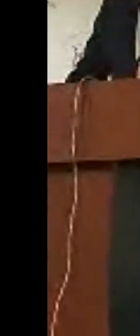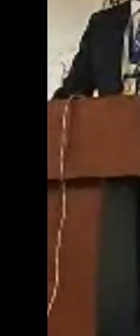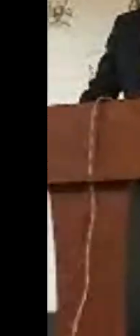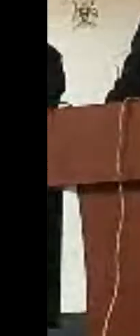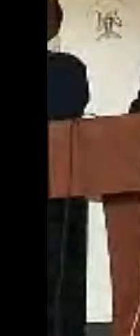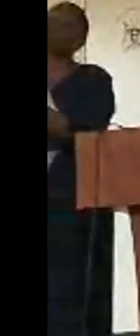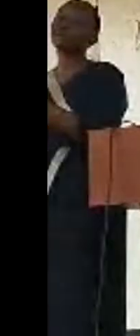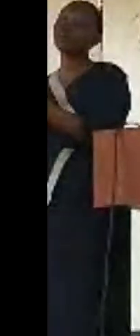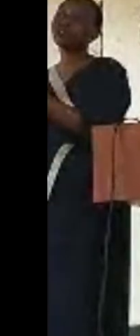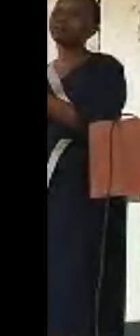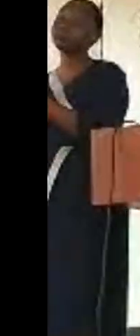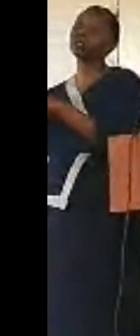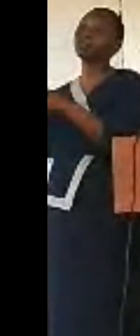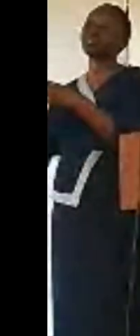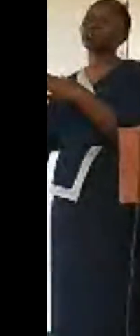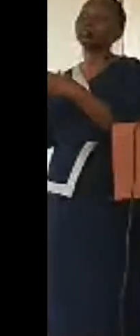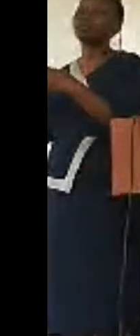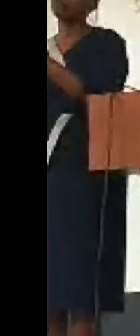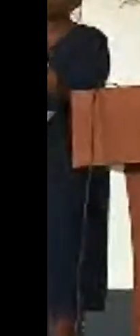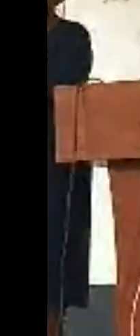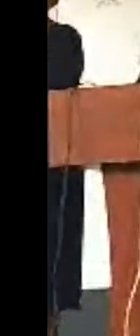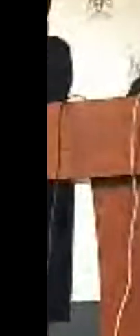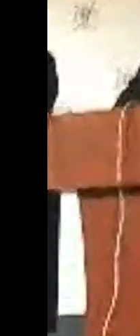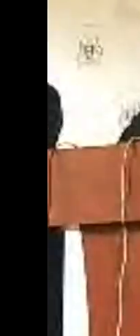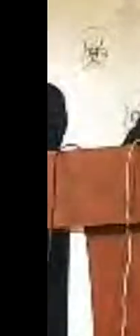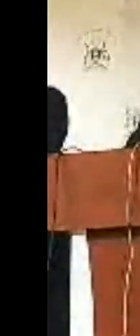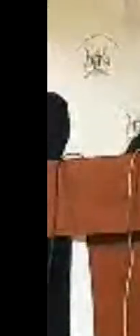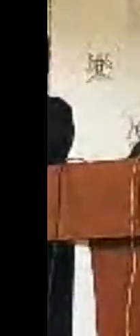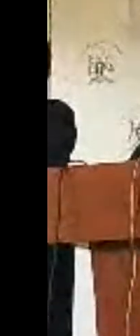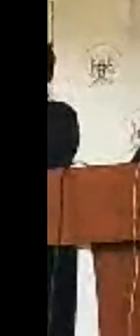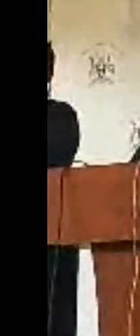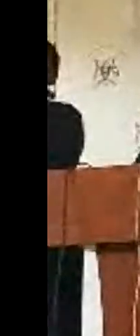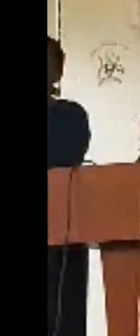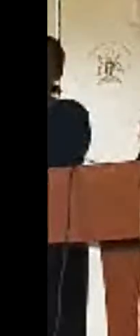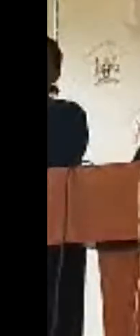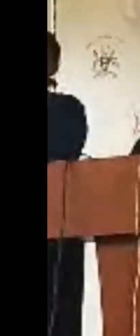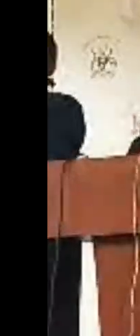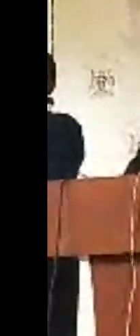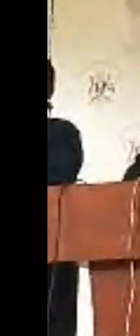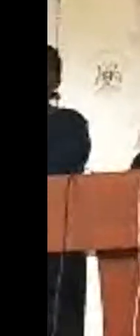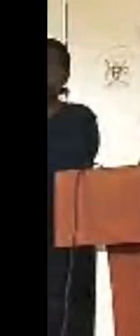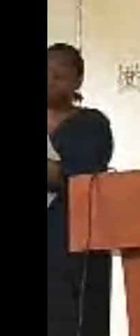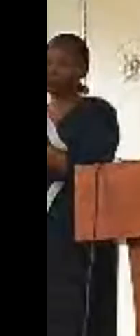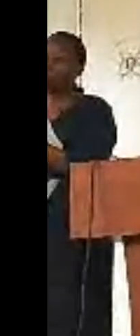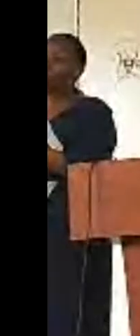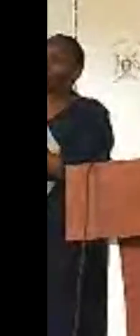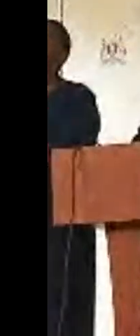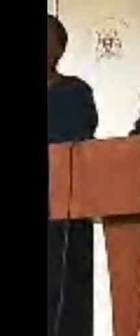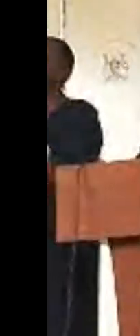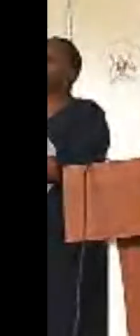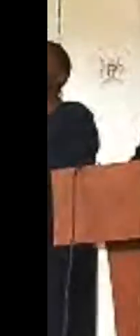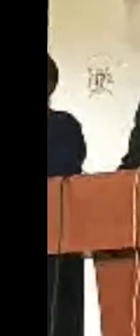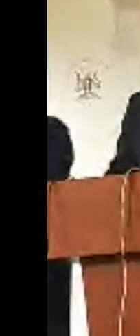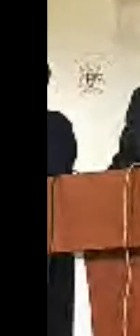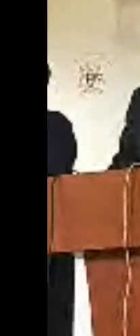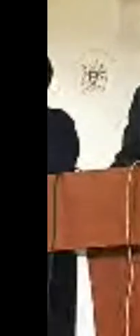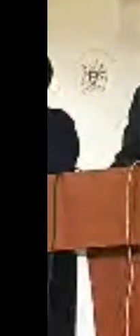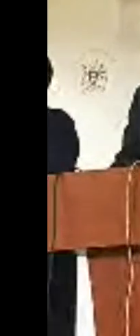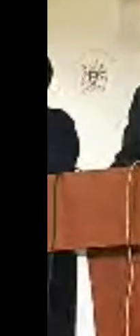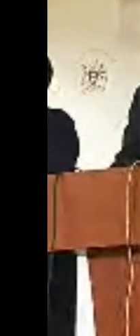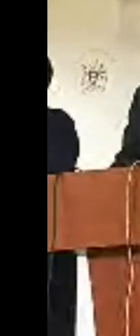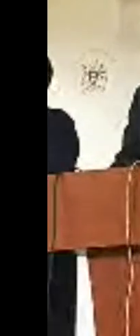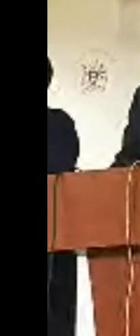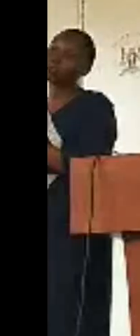assessment also has been aligned to rhyme with the UCE in that the questions or the